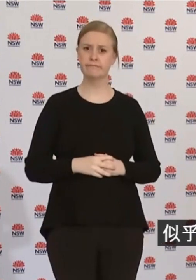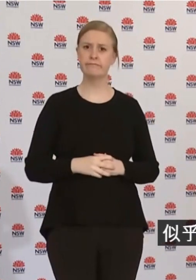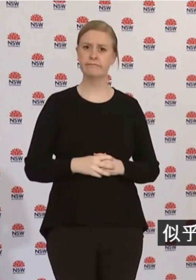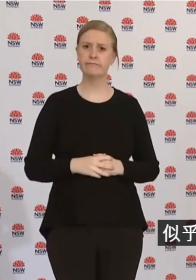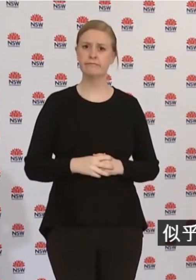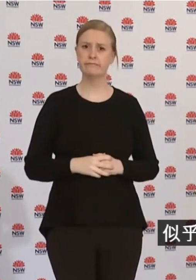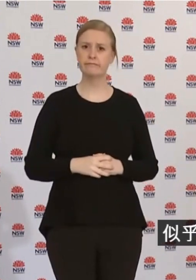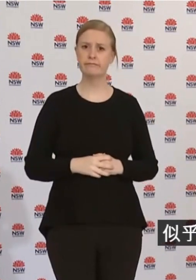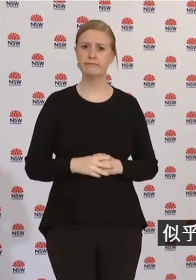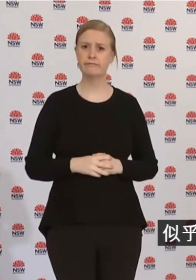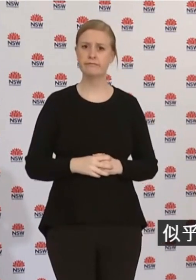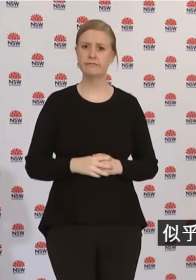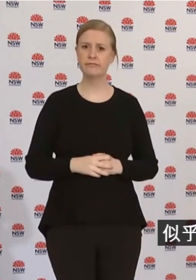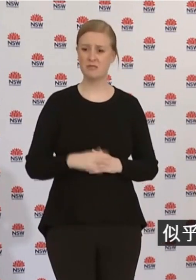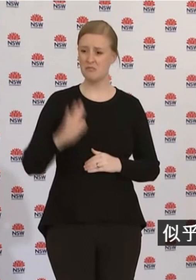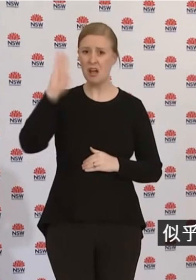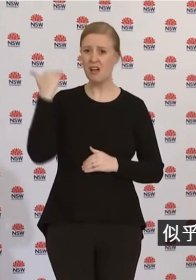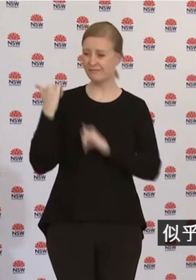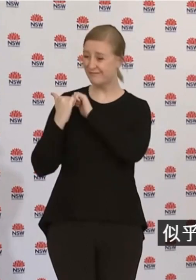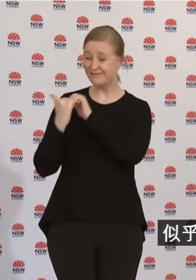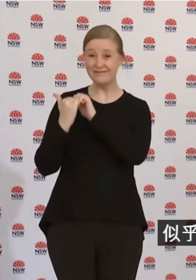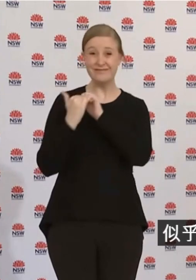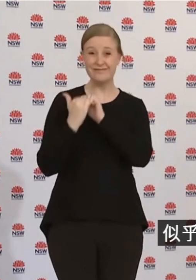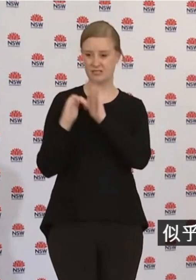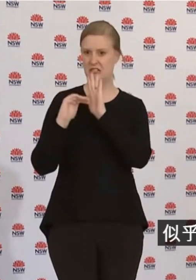just seemingly been cast aside.